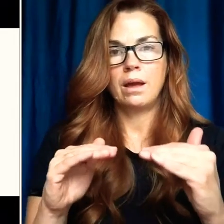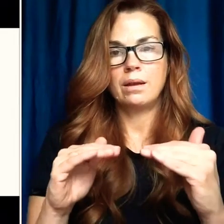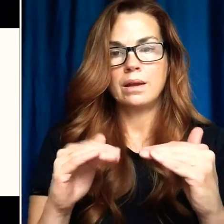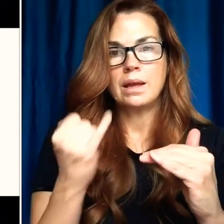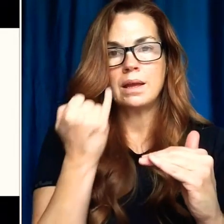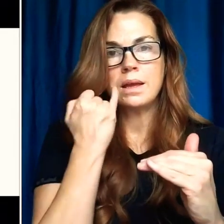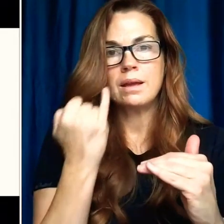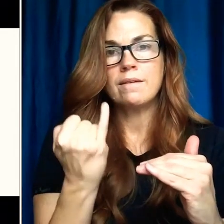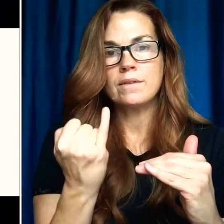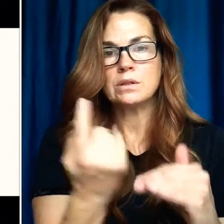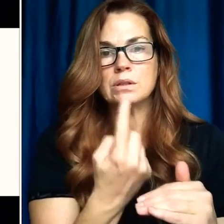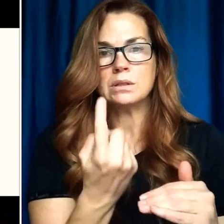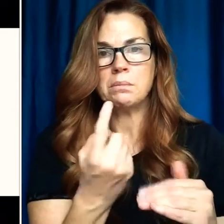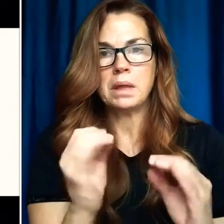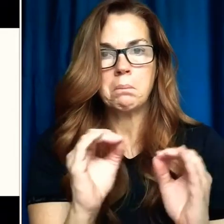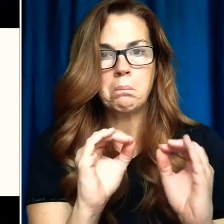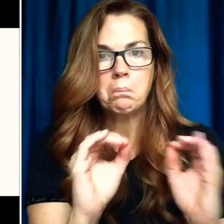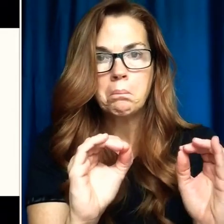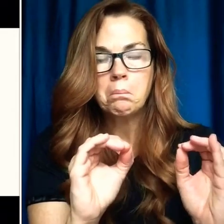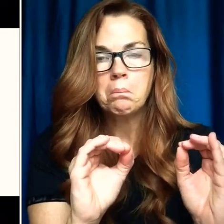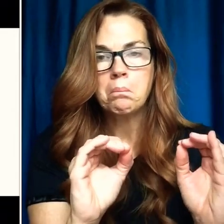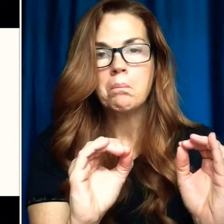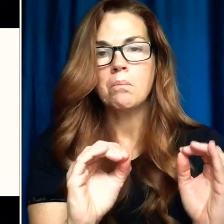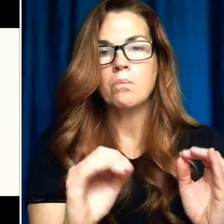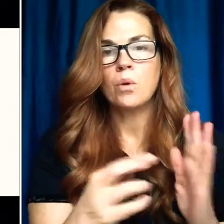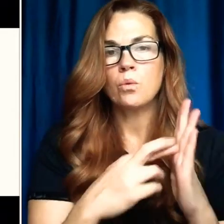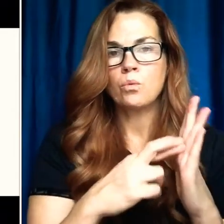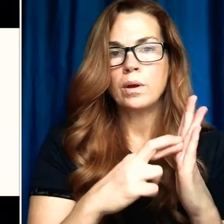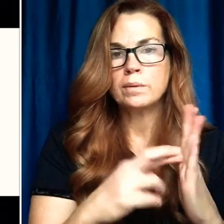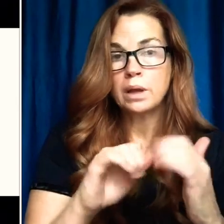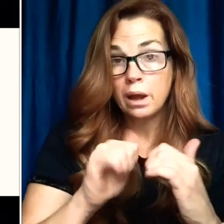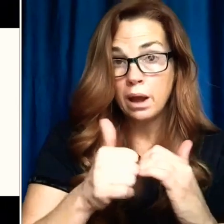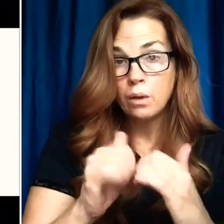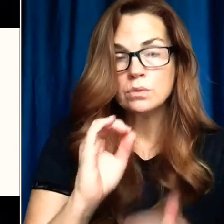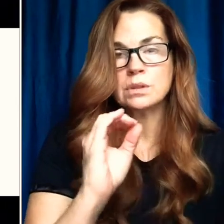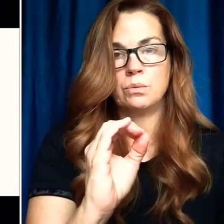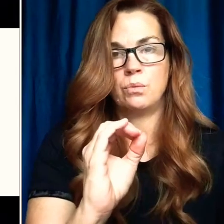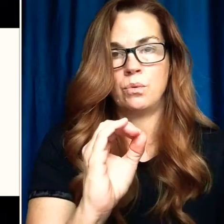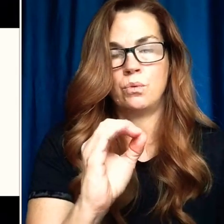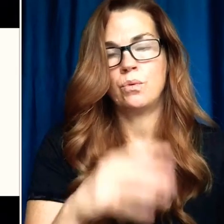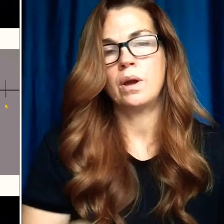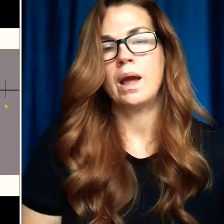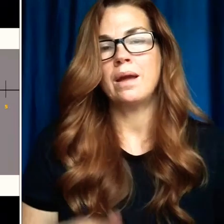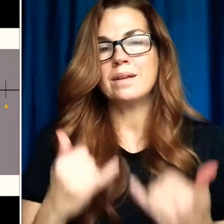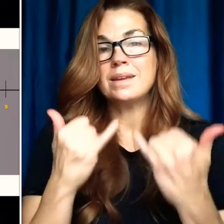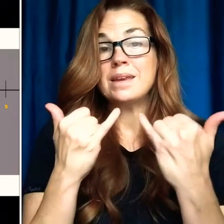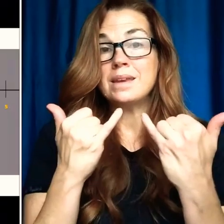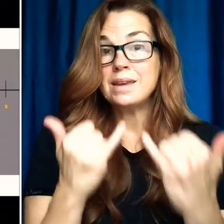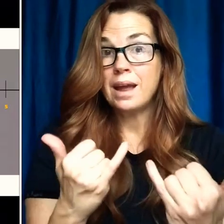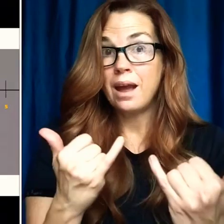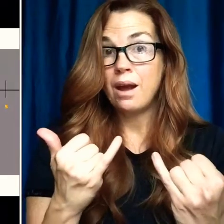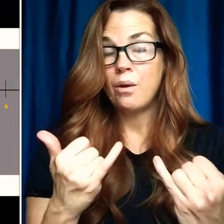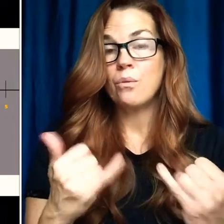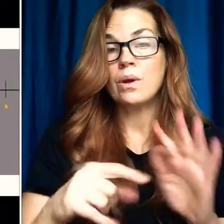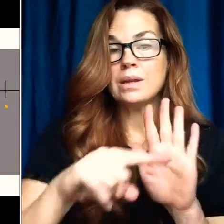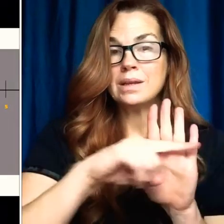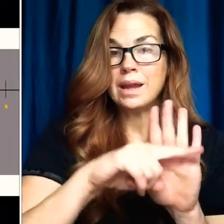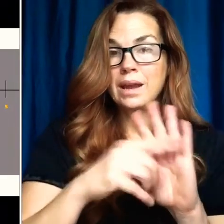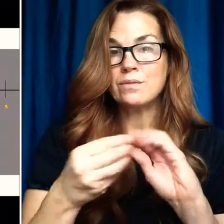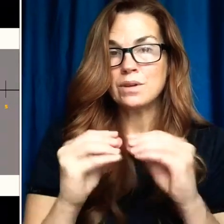or show the loss of something, we now have negative numbers. On this number line, you can now